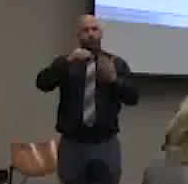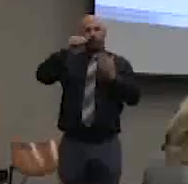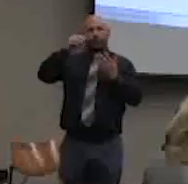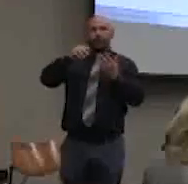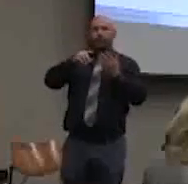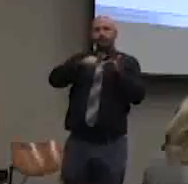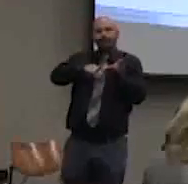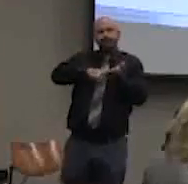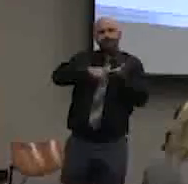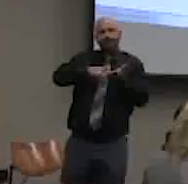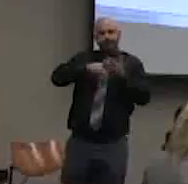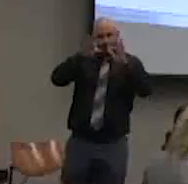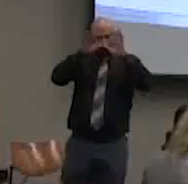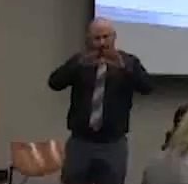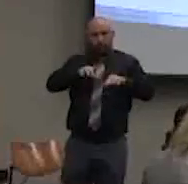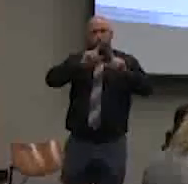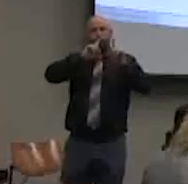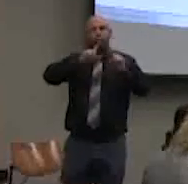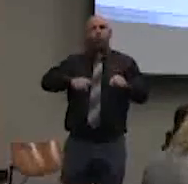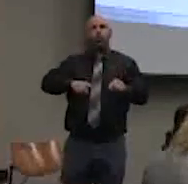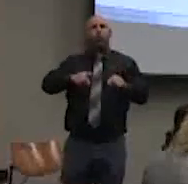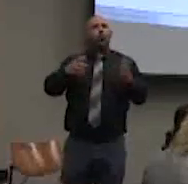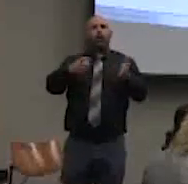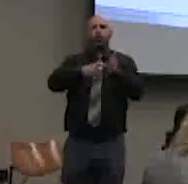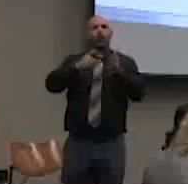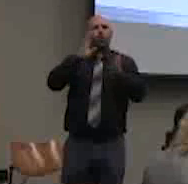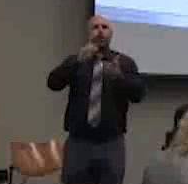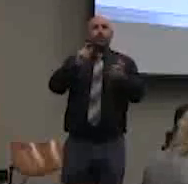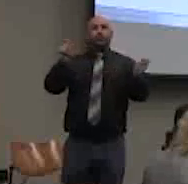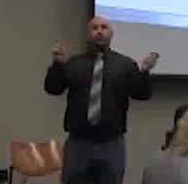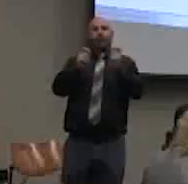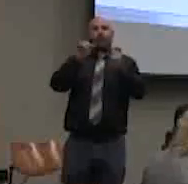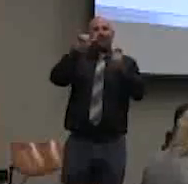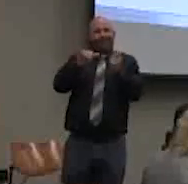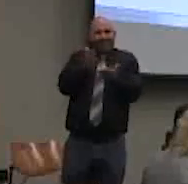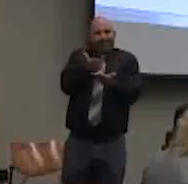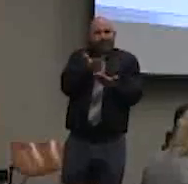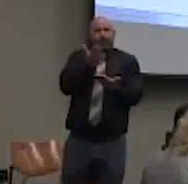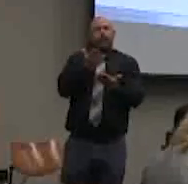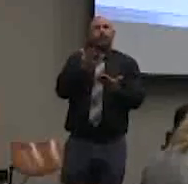to change that fact and to imagine a different future for